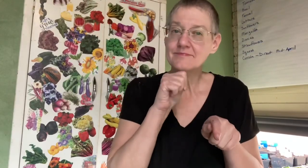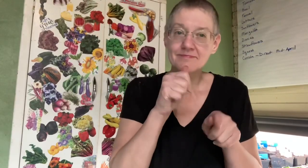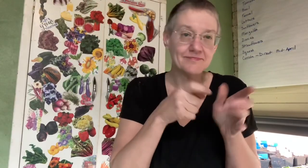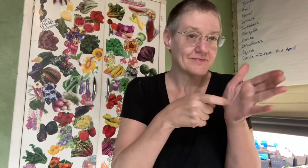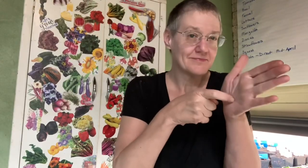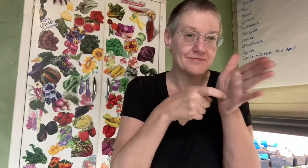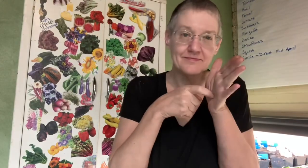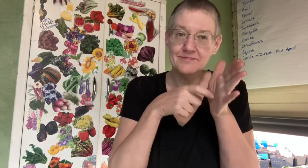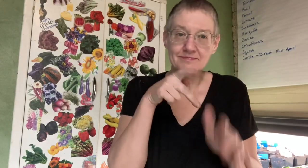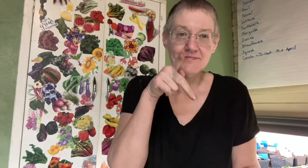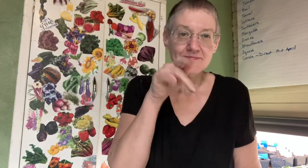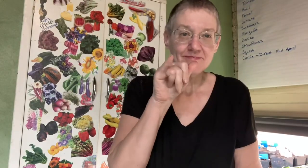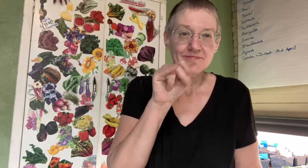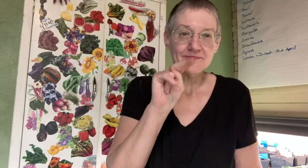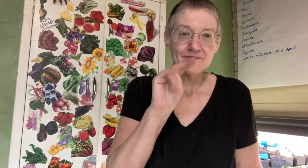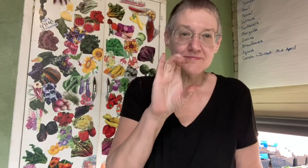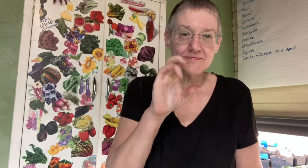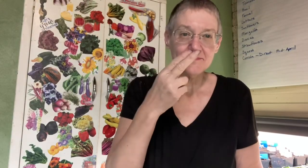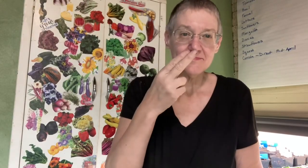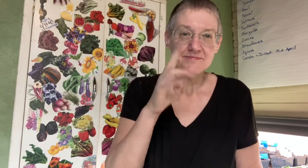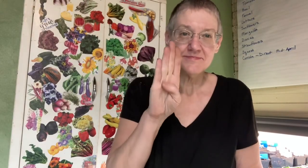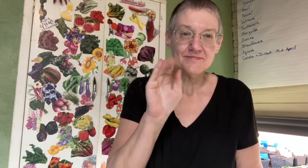They also don't require pinching back.